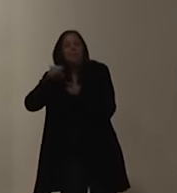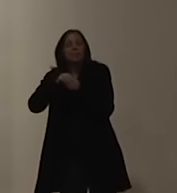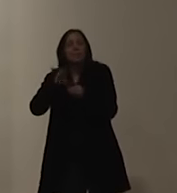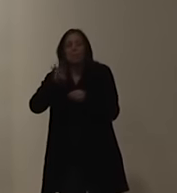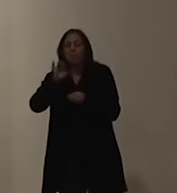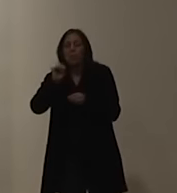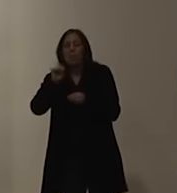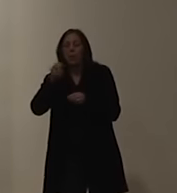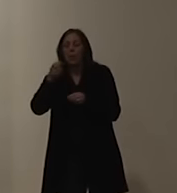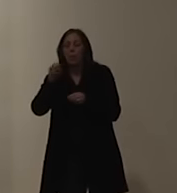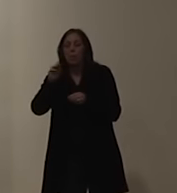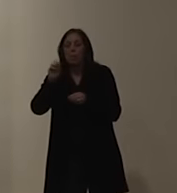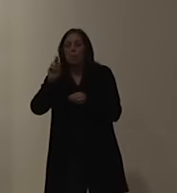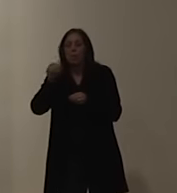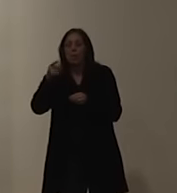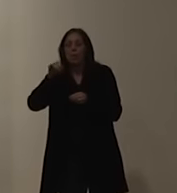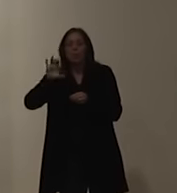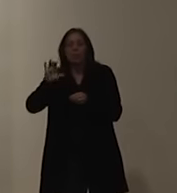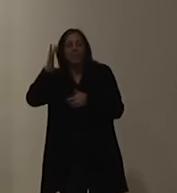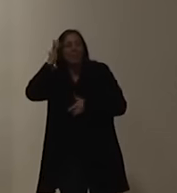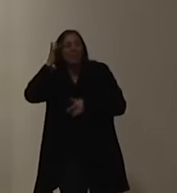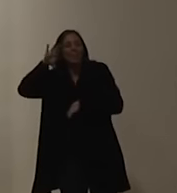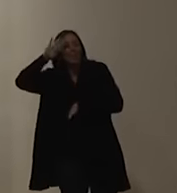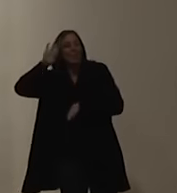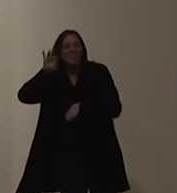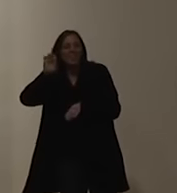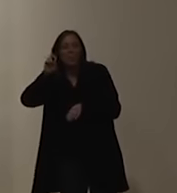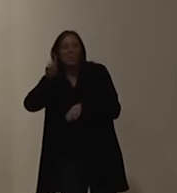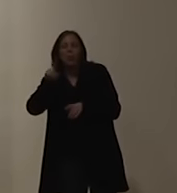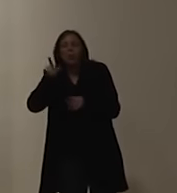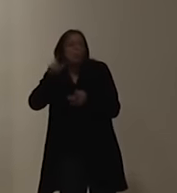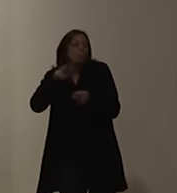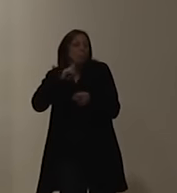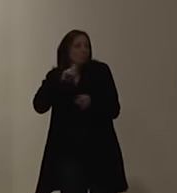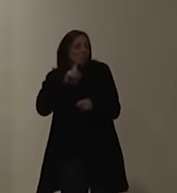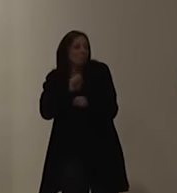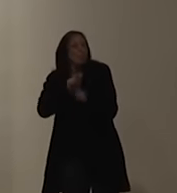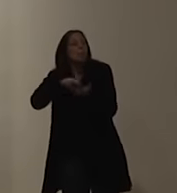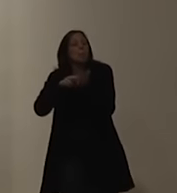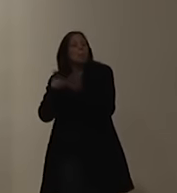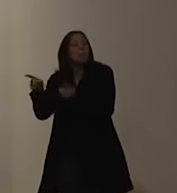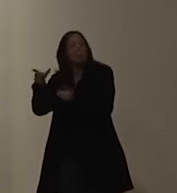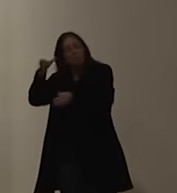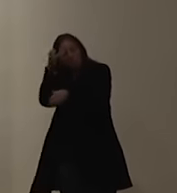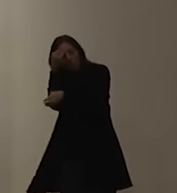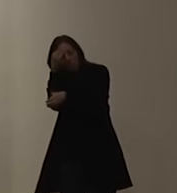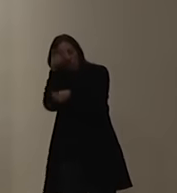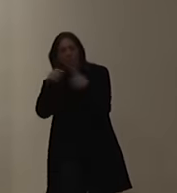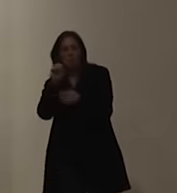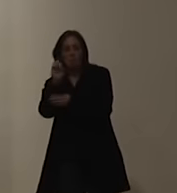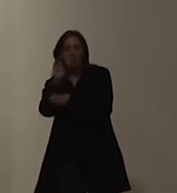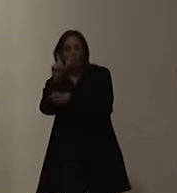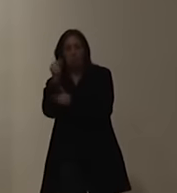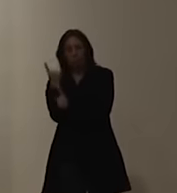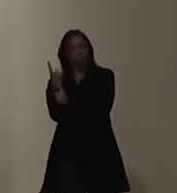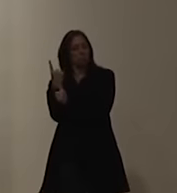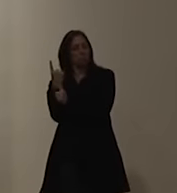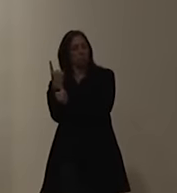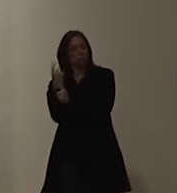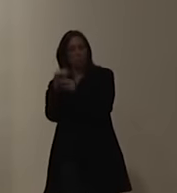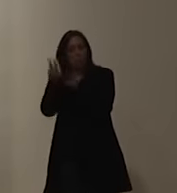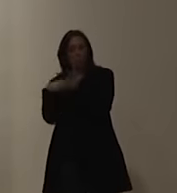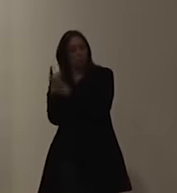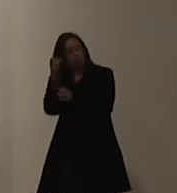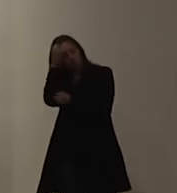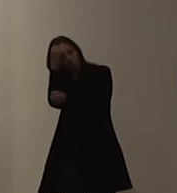he was an Ebola expert. And they stood their ground and took care of people, knowing that they were in